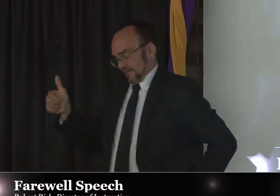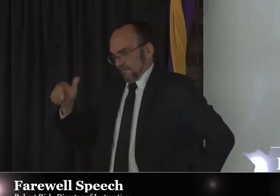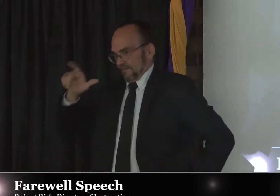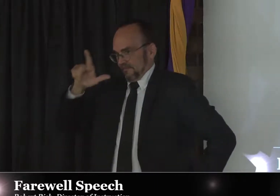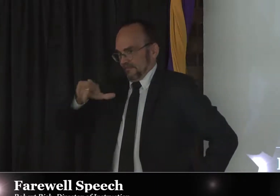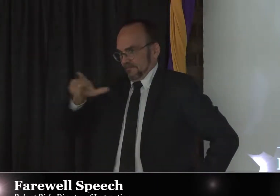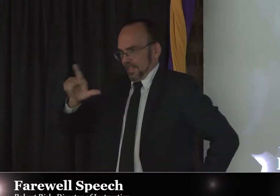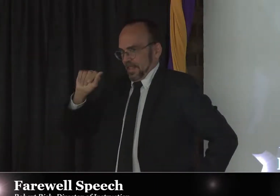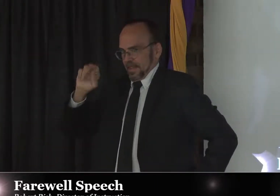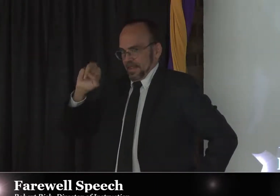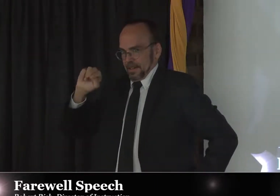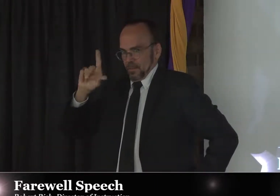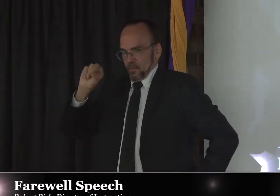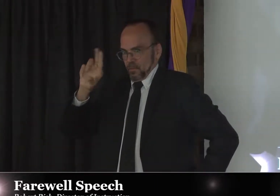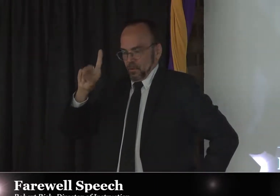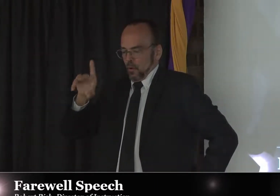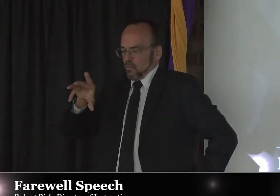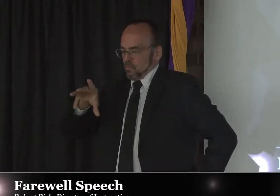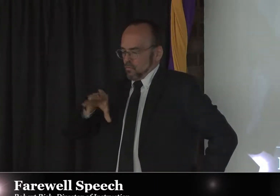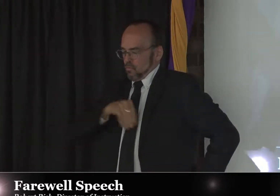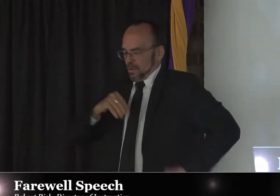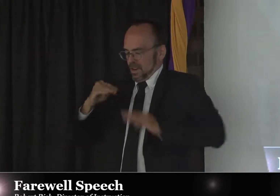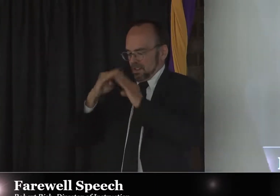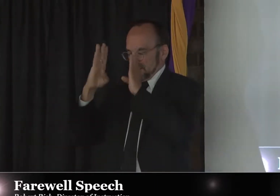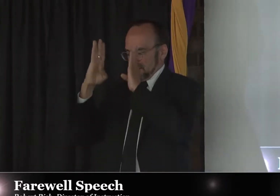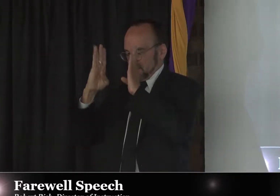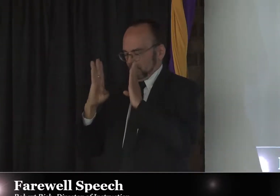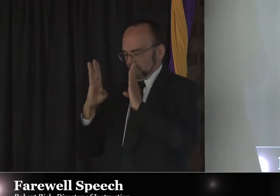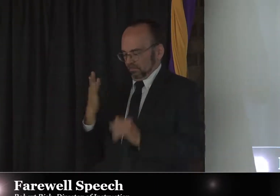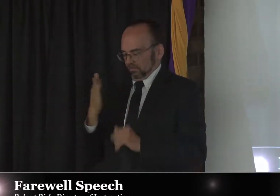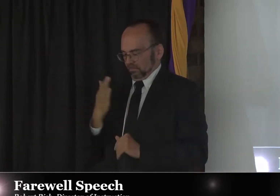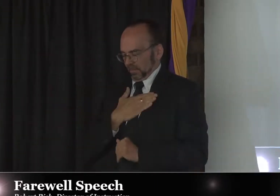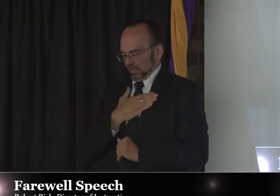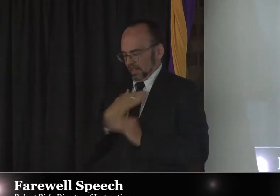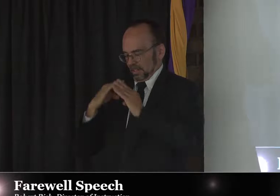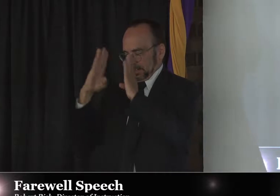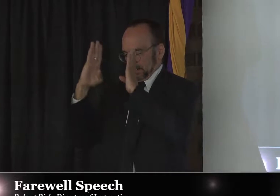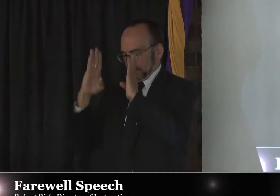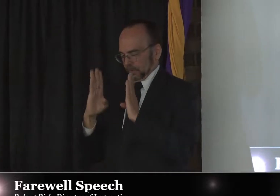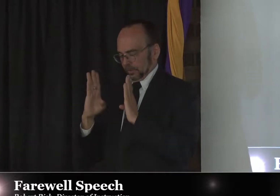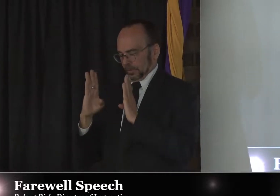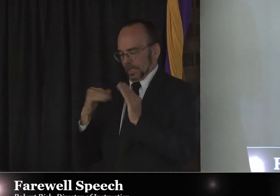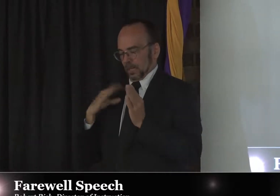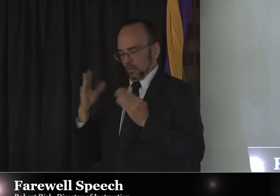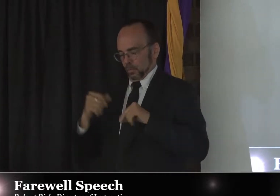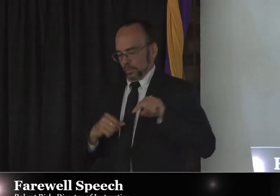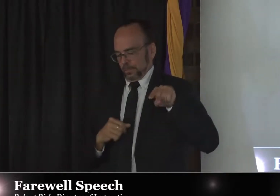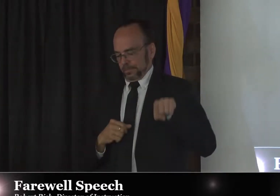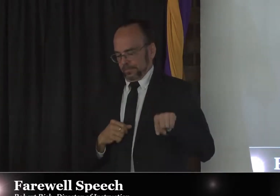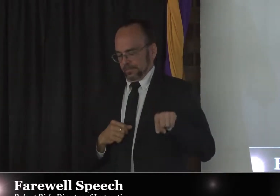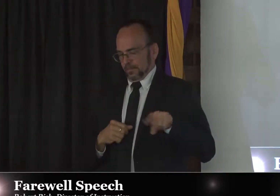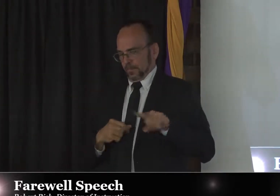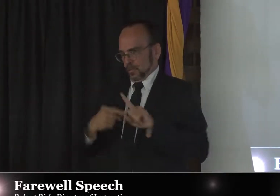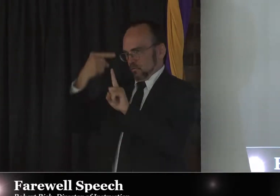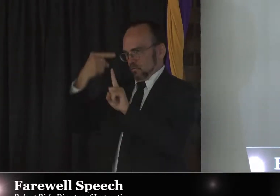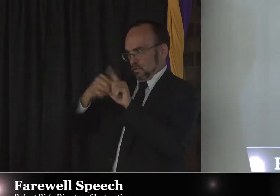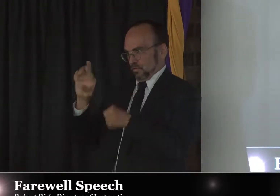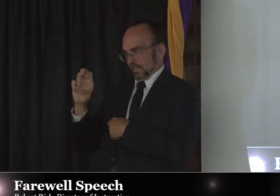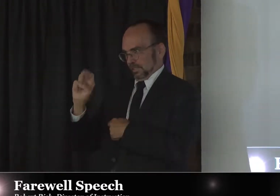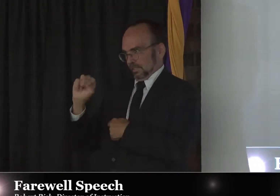This man was a landlord. He owned a house. My house. I rent